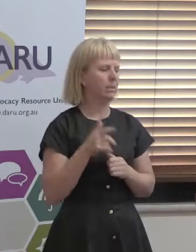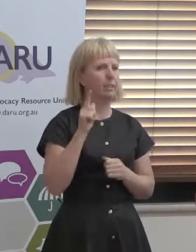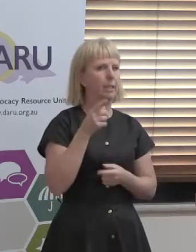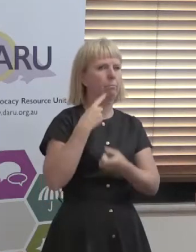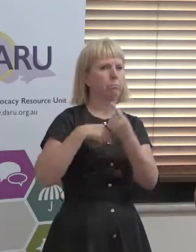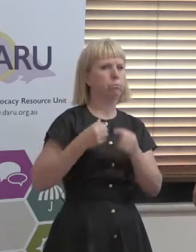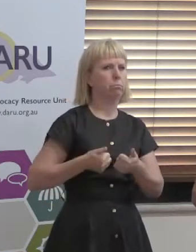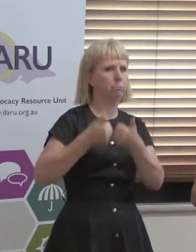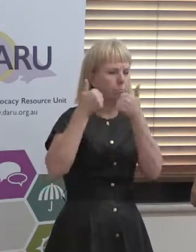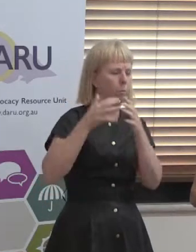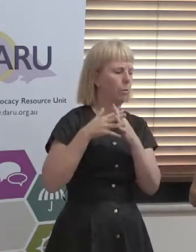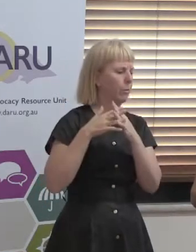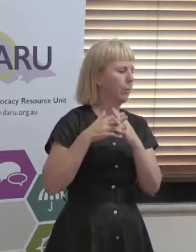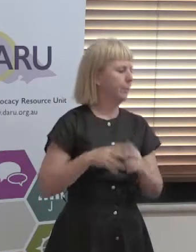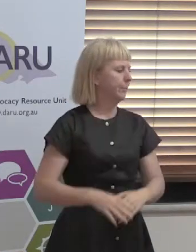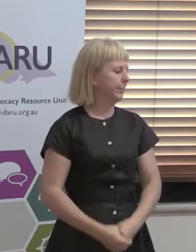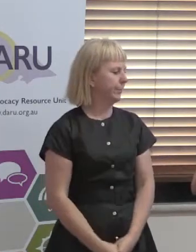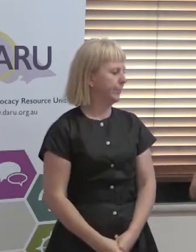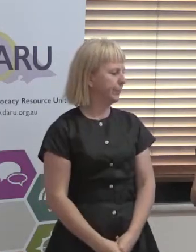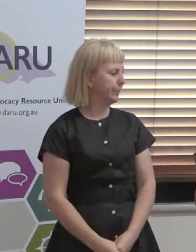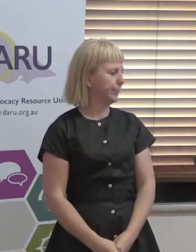helpful. And